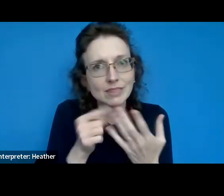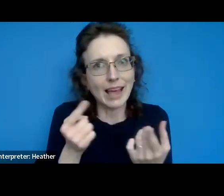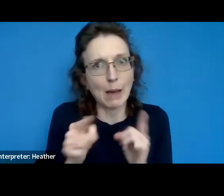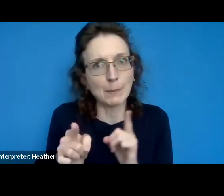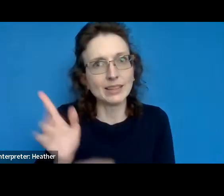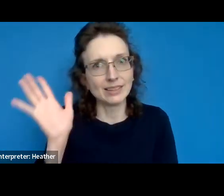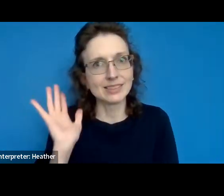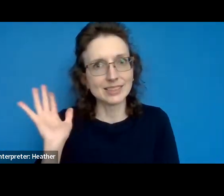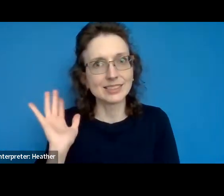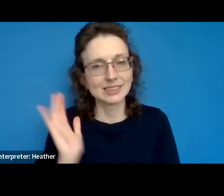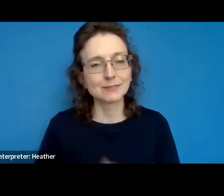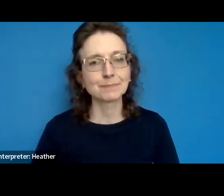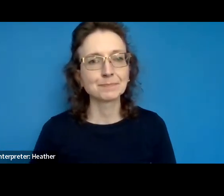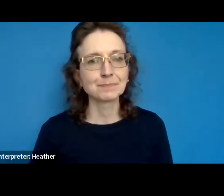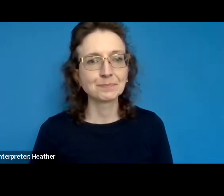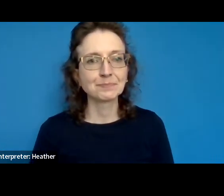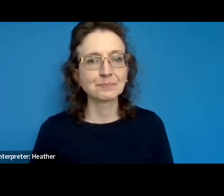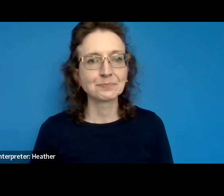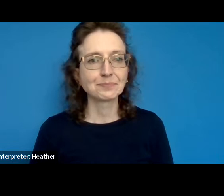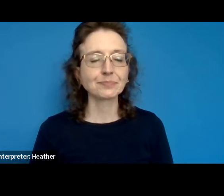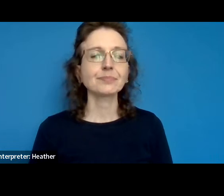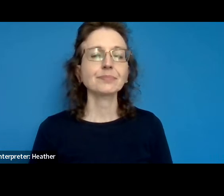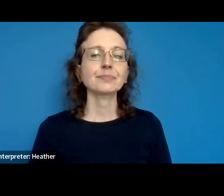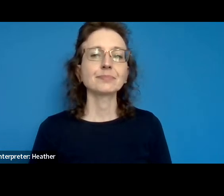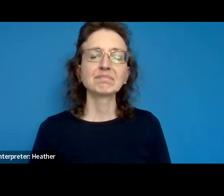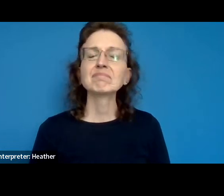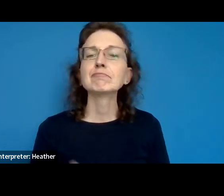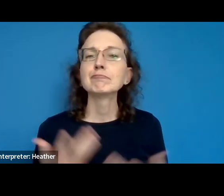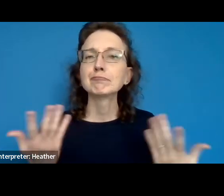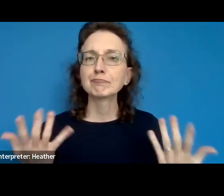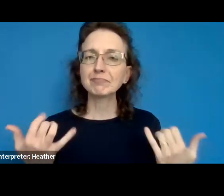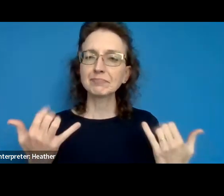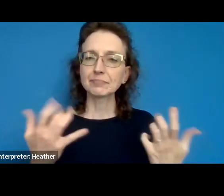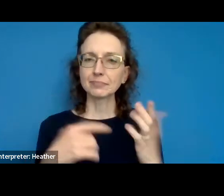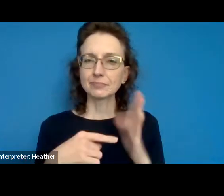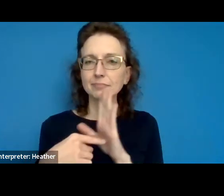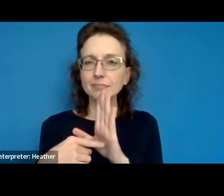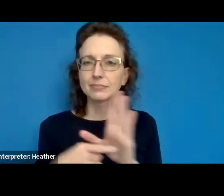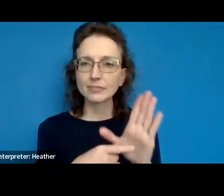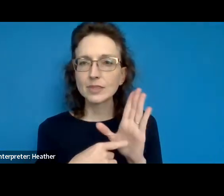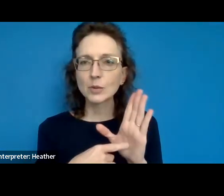Now, I want to just kind of, here, I'll show you just a little bit of